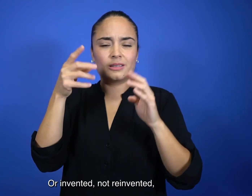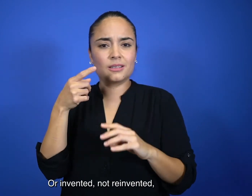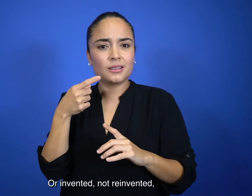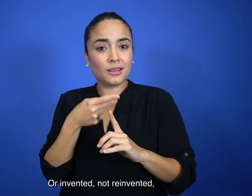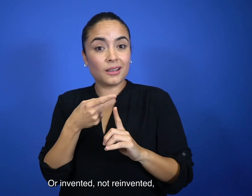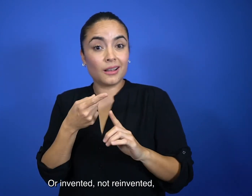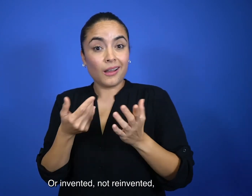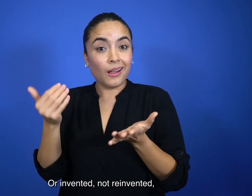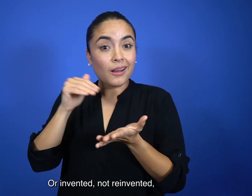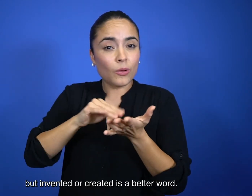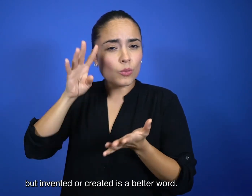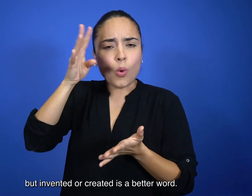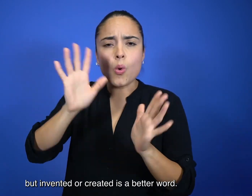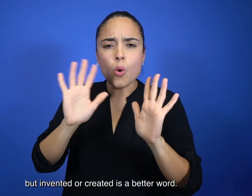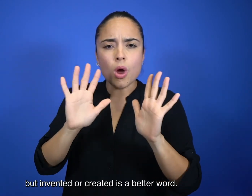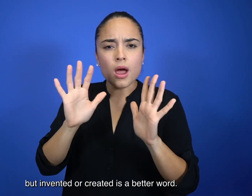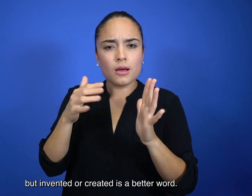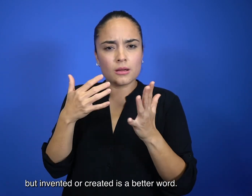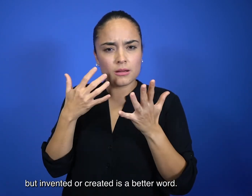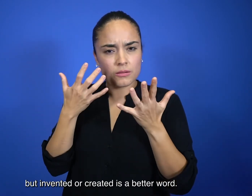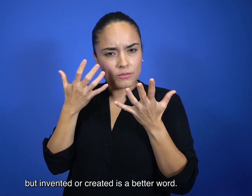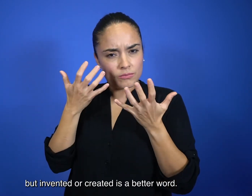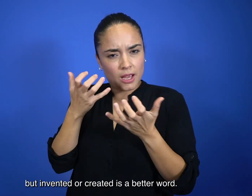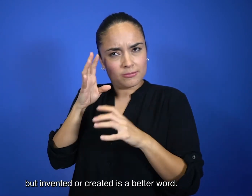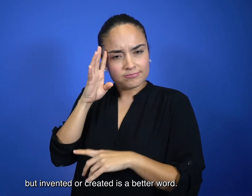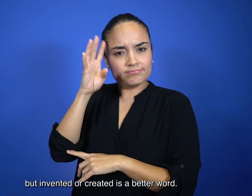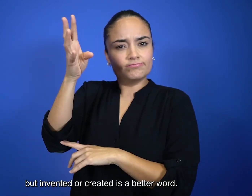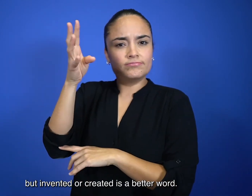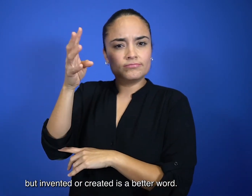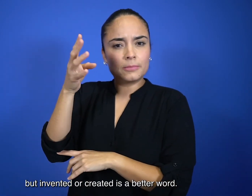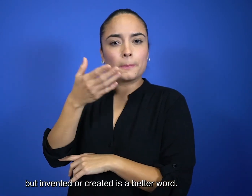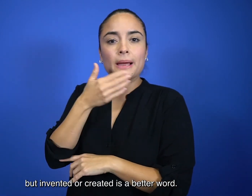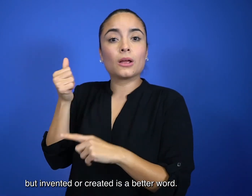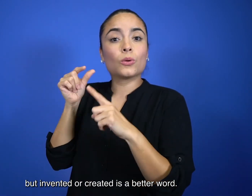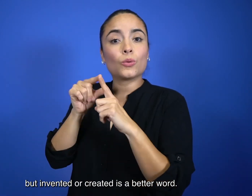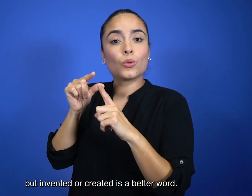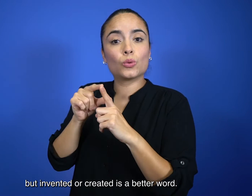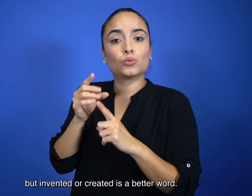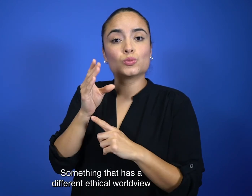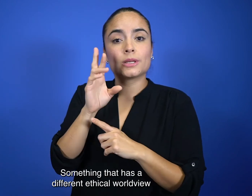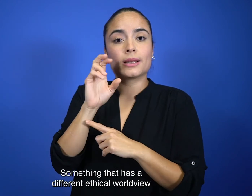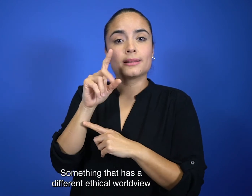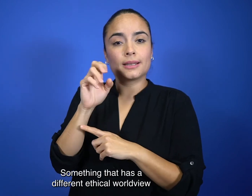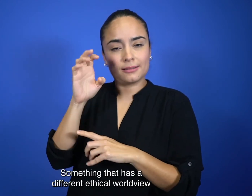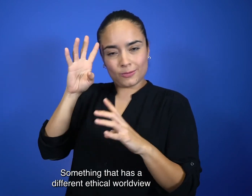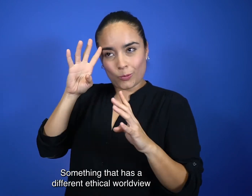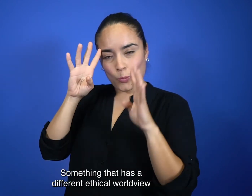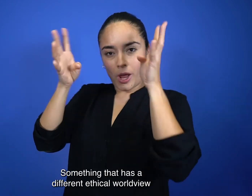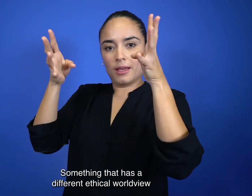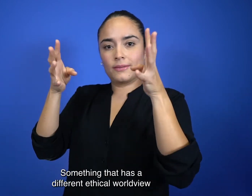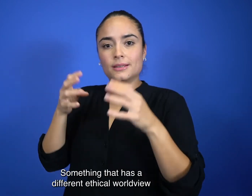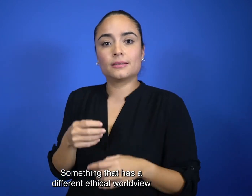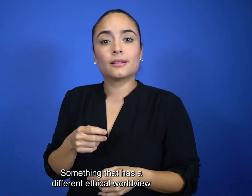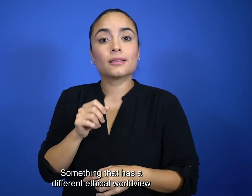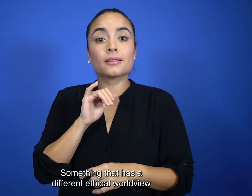not reinvented, but invented or created is a better word, something that has a different